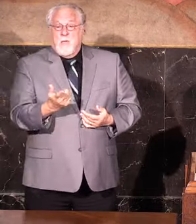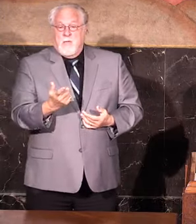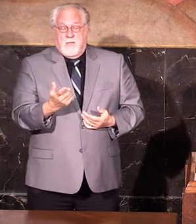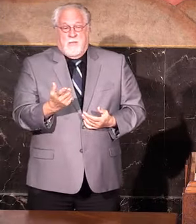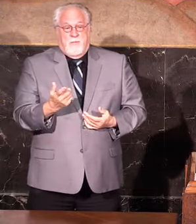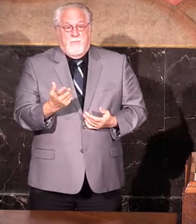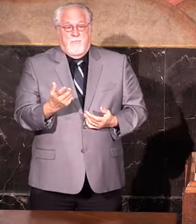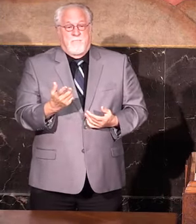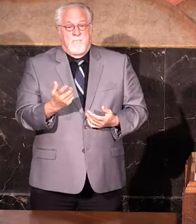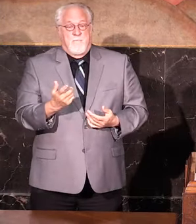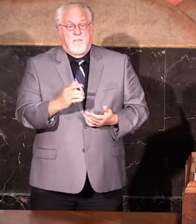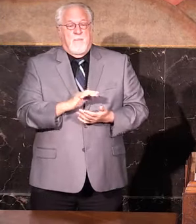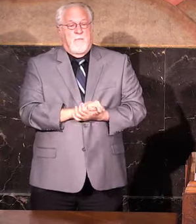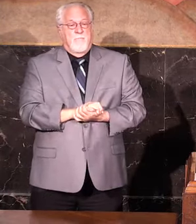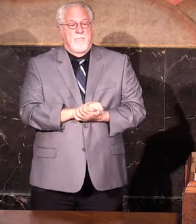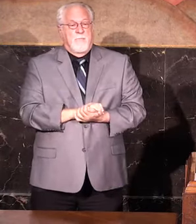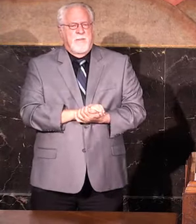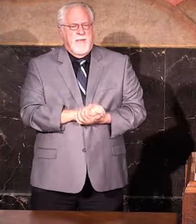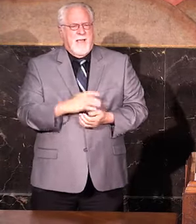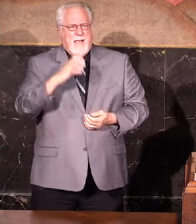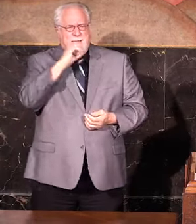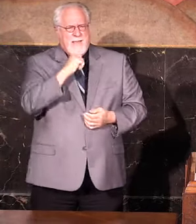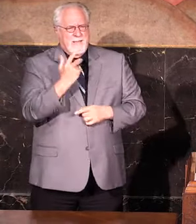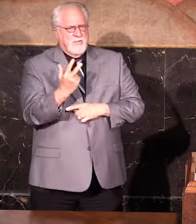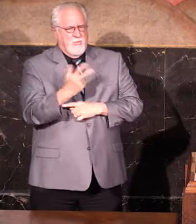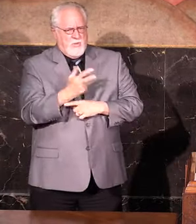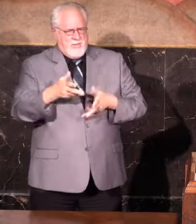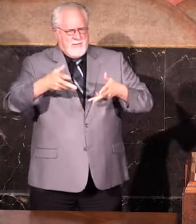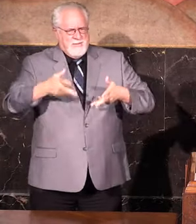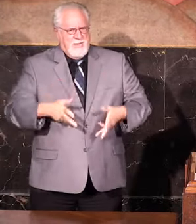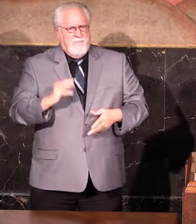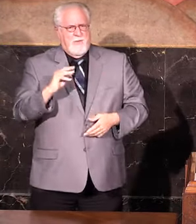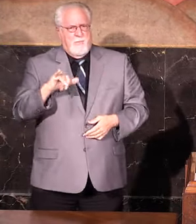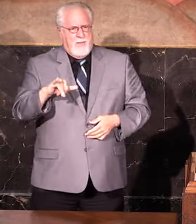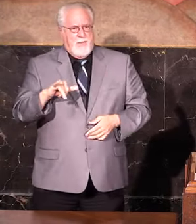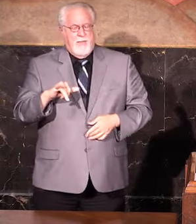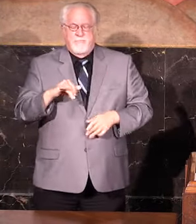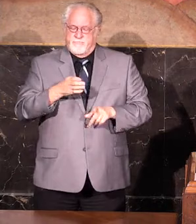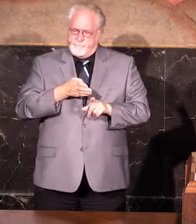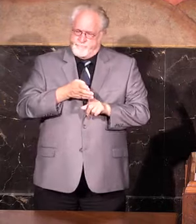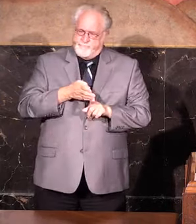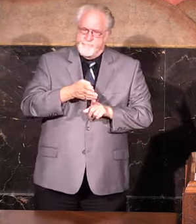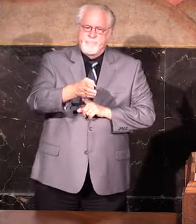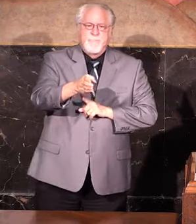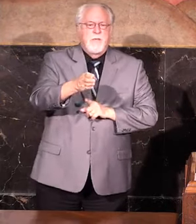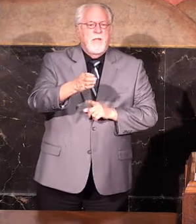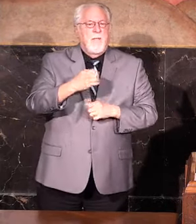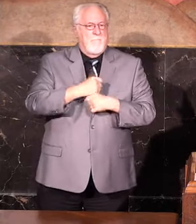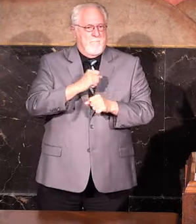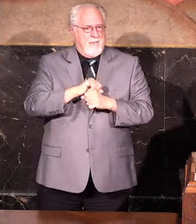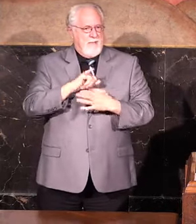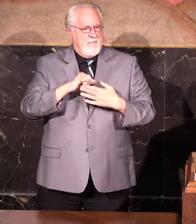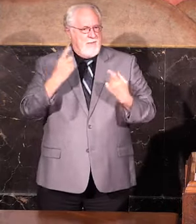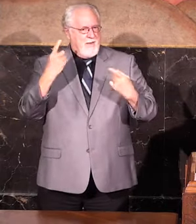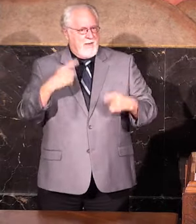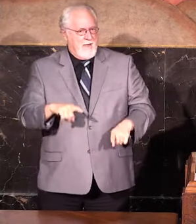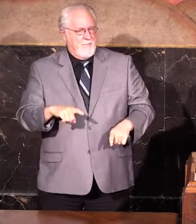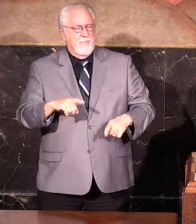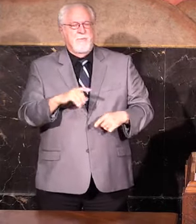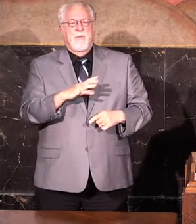just, I guess it's 3 days now left in May, we're on track to make that happen.